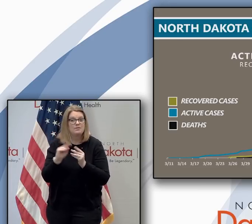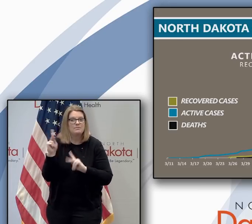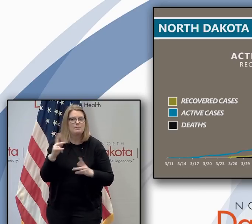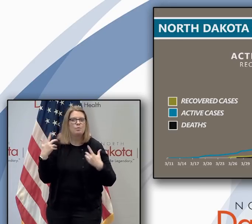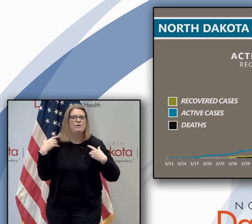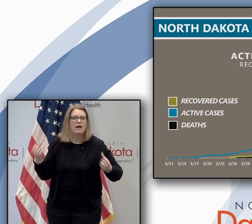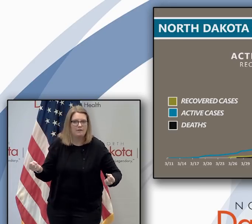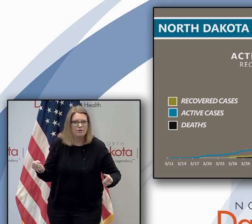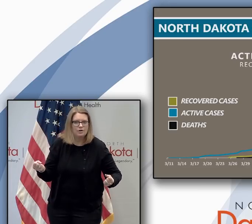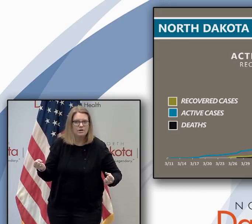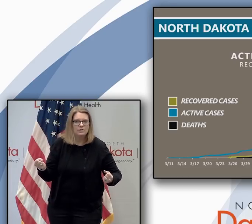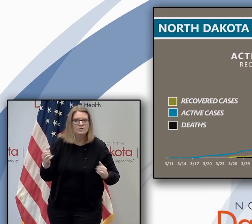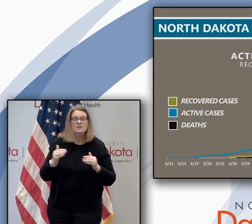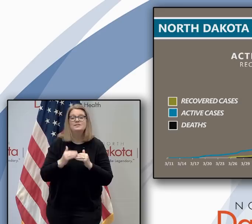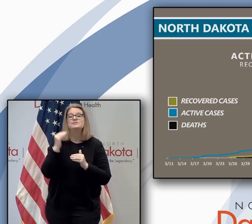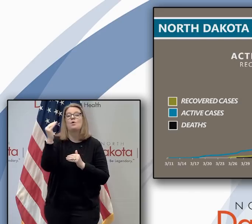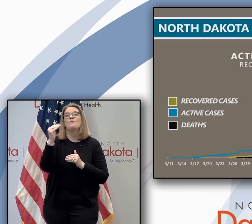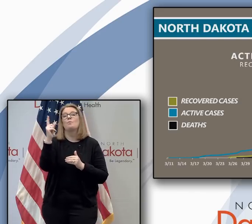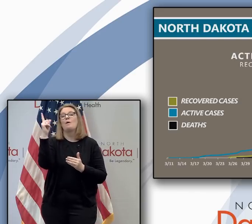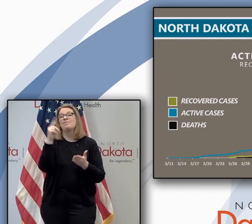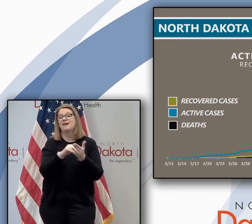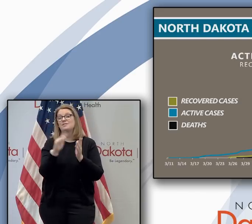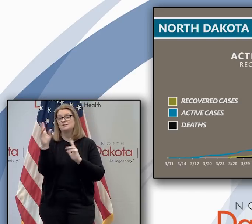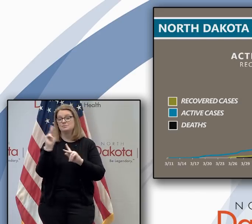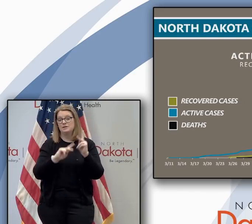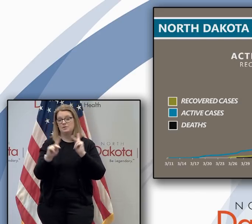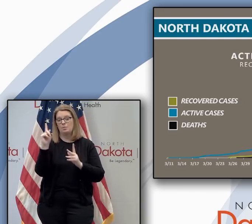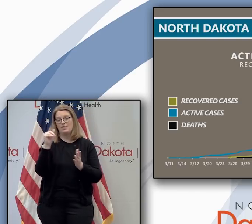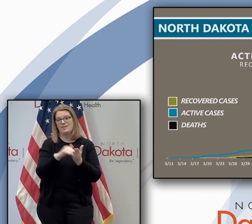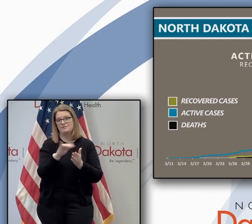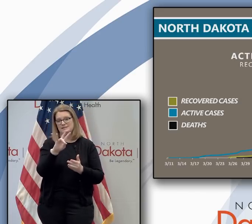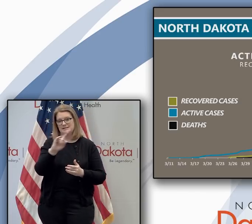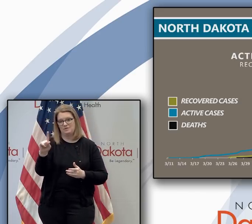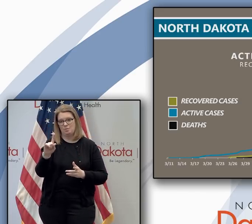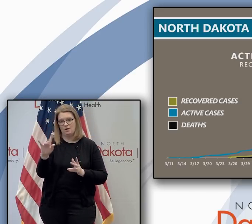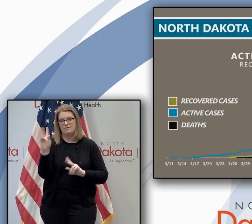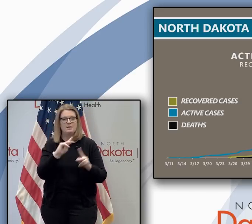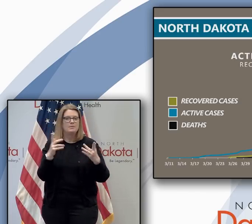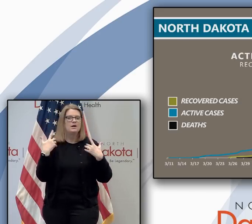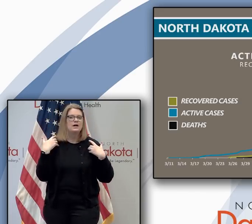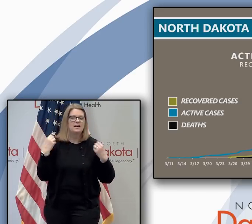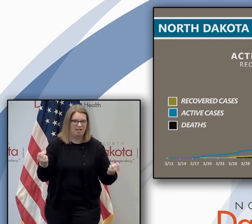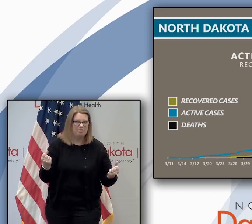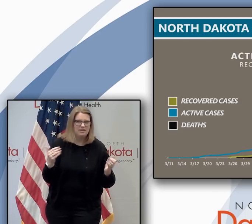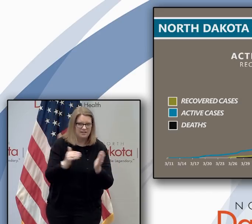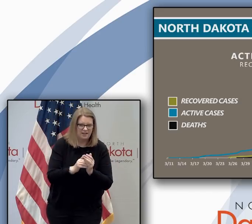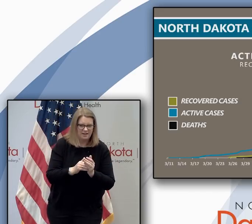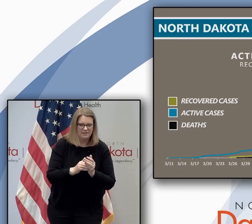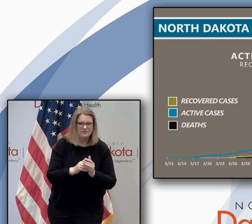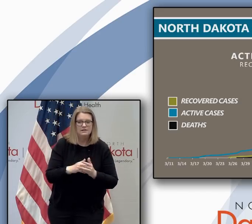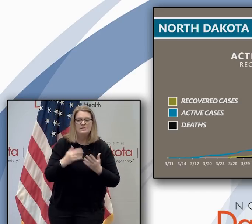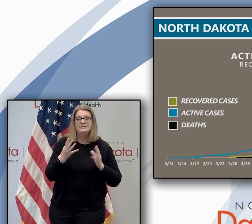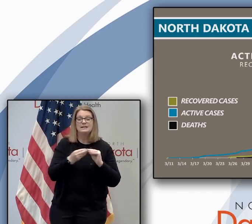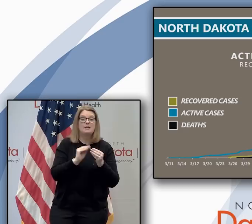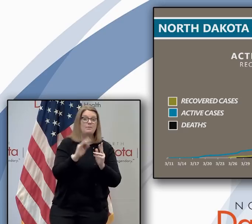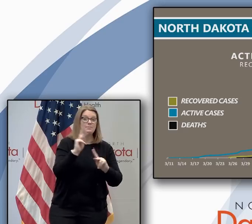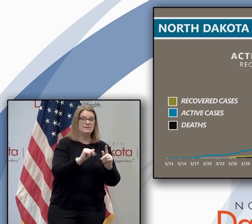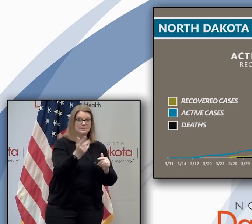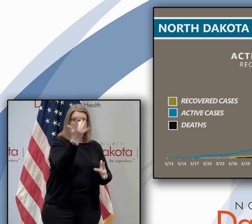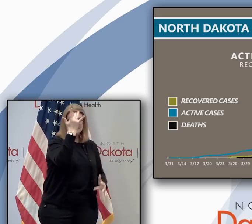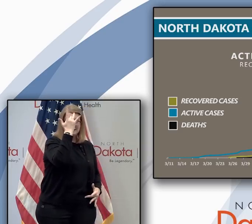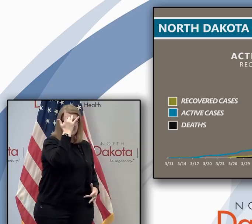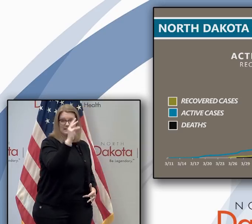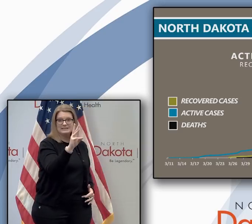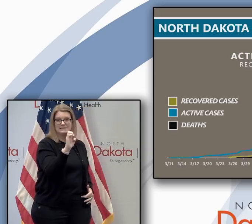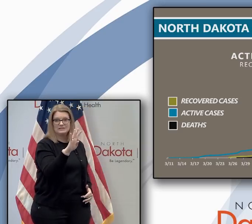recovered. So now over 1,000 people, 1,071 to be exact, have recovered. Active cases at 648 is